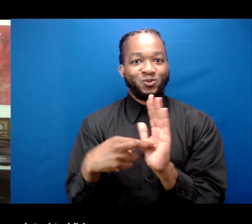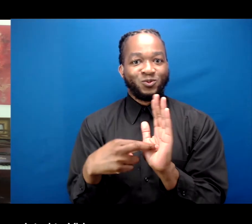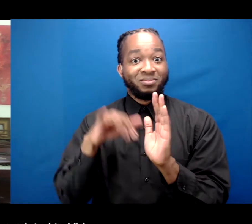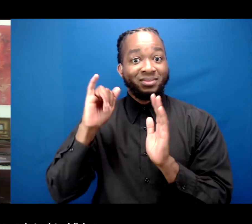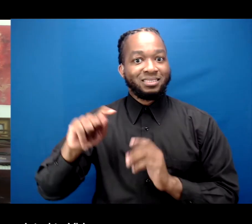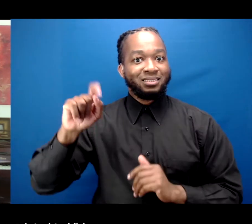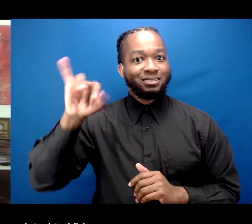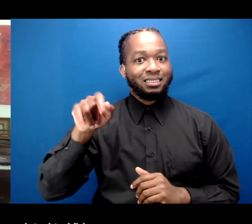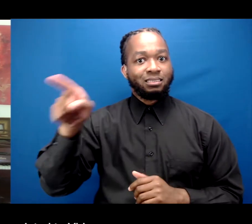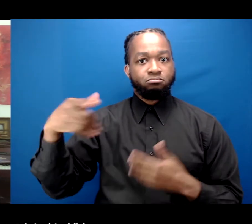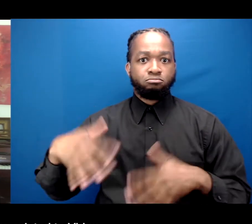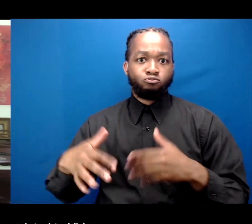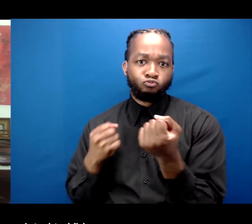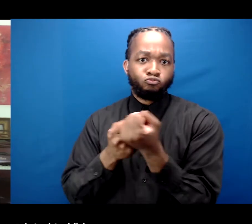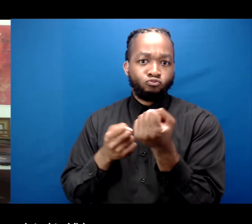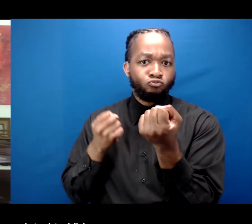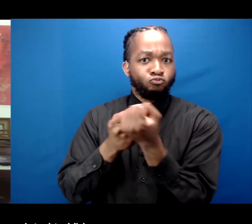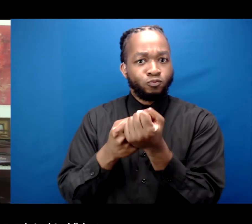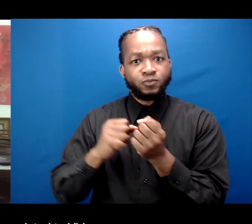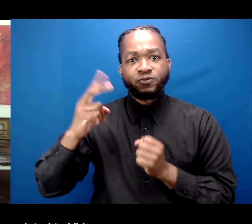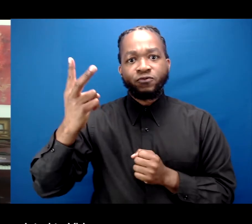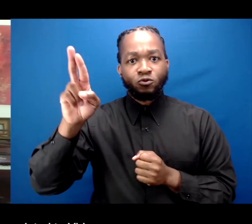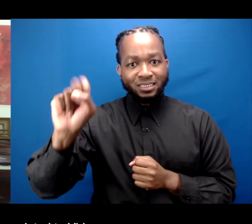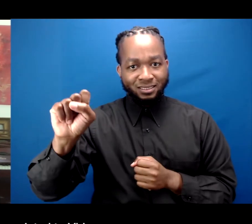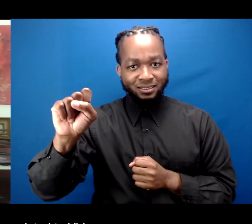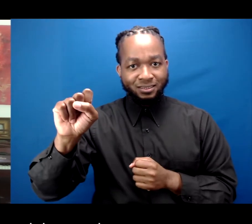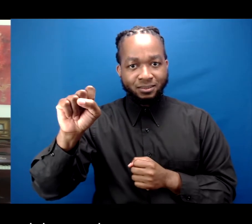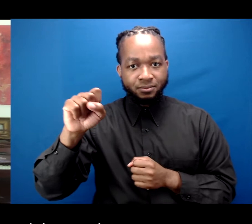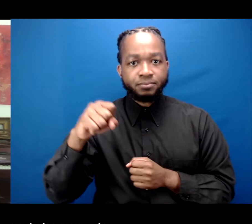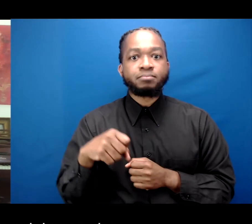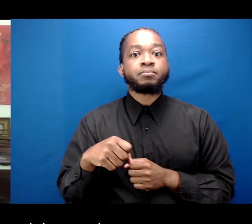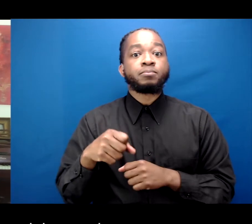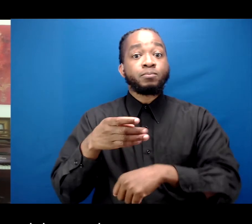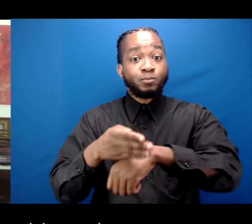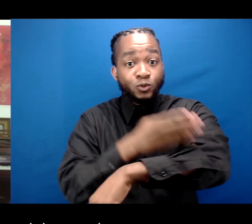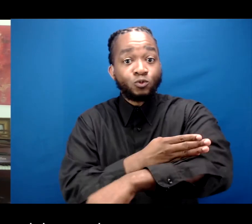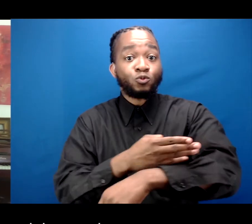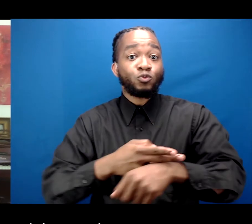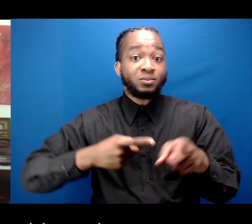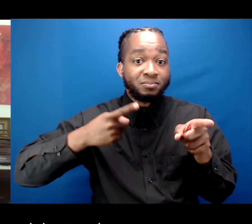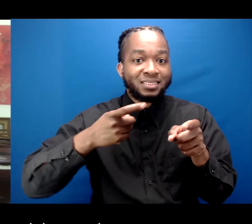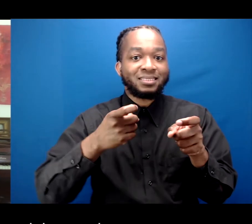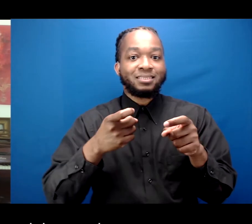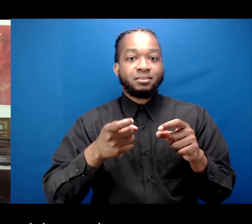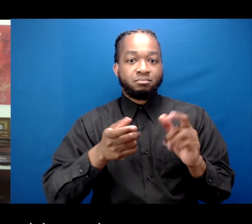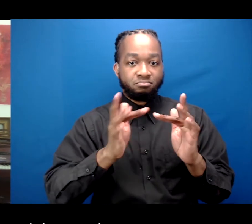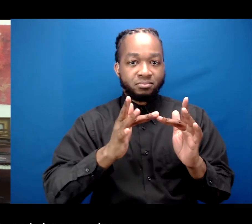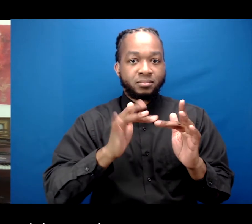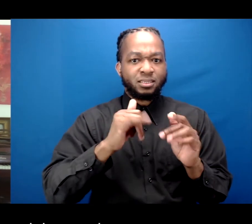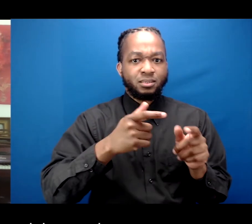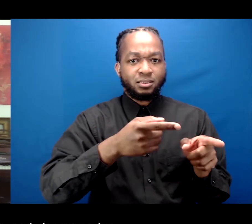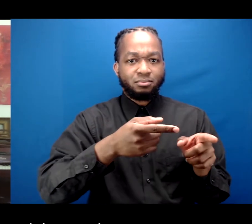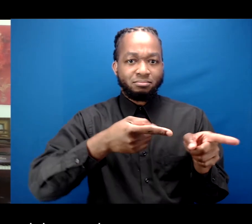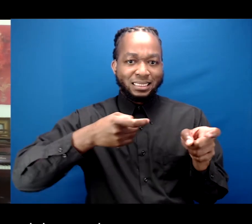to video relay service, improved speed of answer, and expanded hours of service, and also new rules